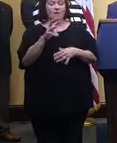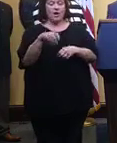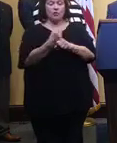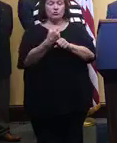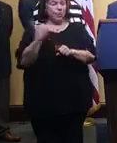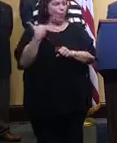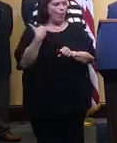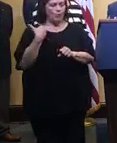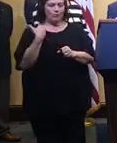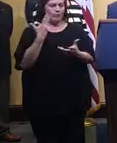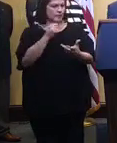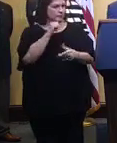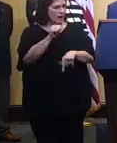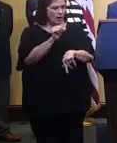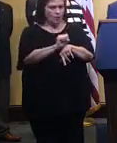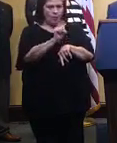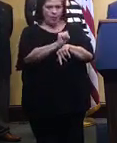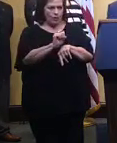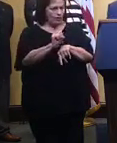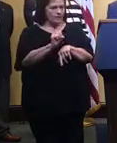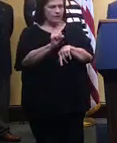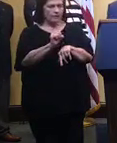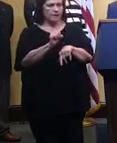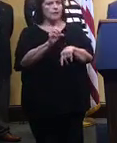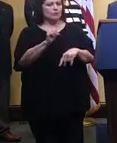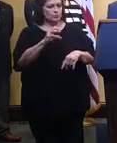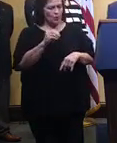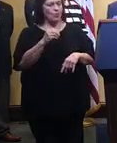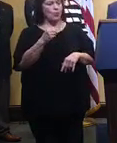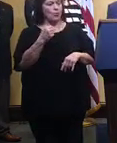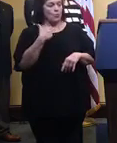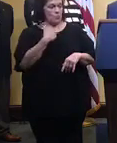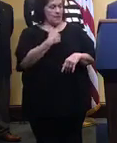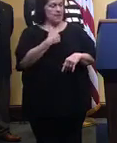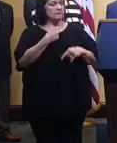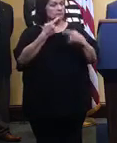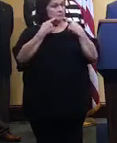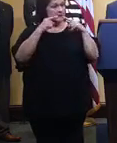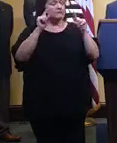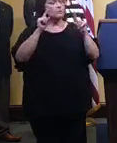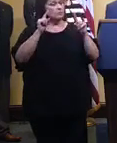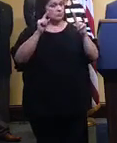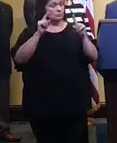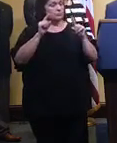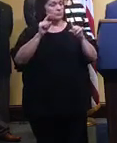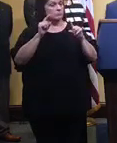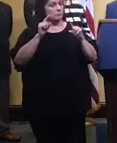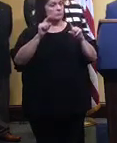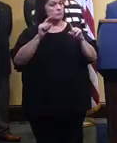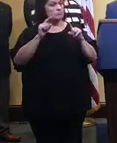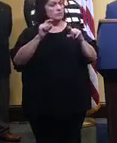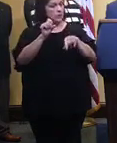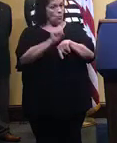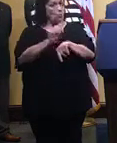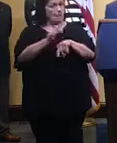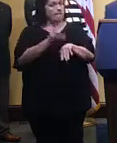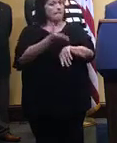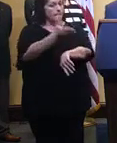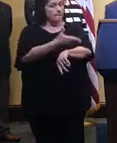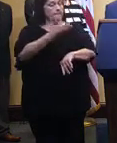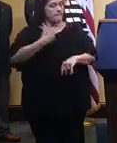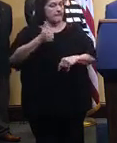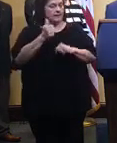very concerted effort that was put toward that, allowing us to be able to say that. And more